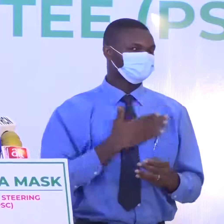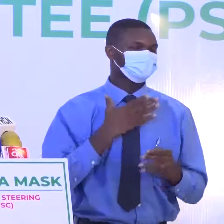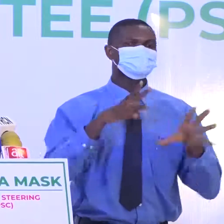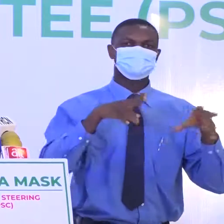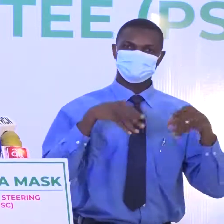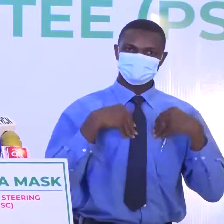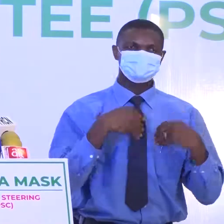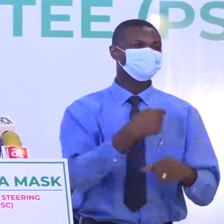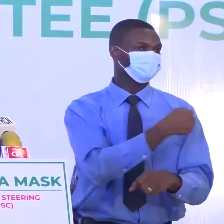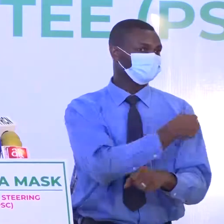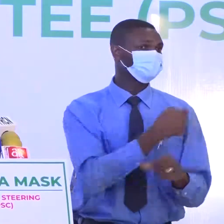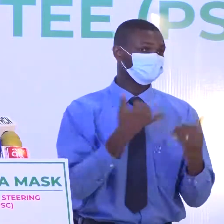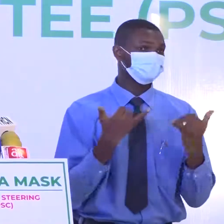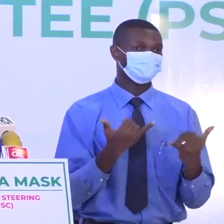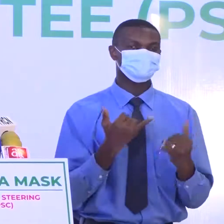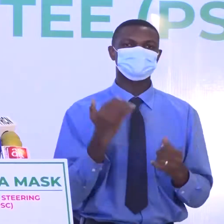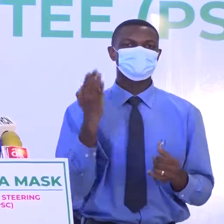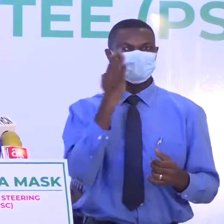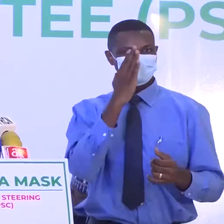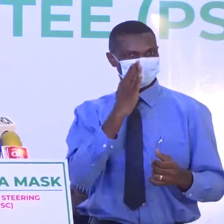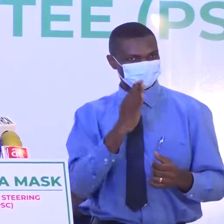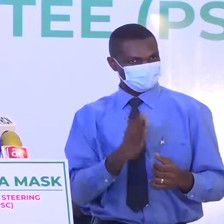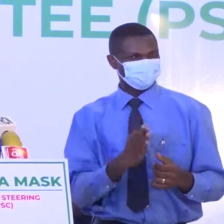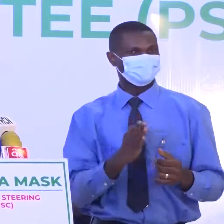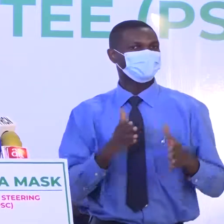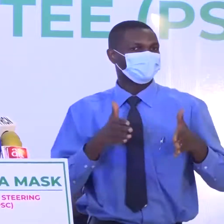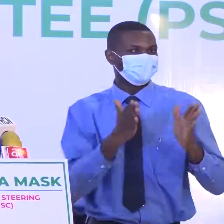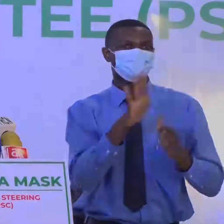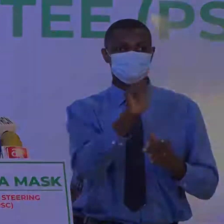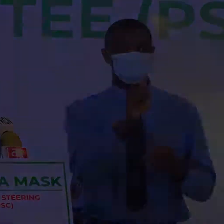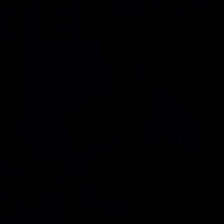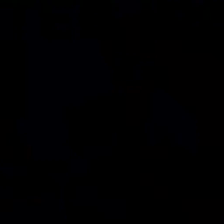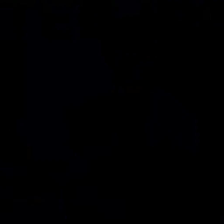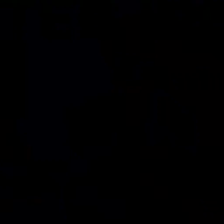and do not be left behind. This trend is coming, whether we like it or not.